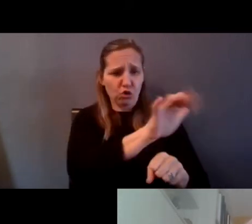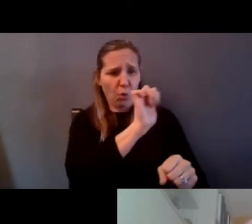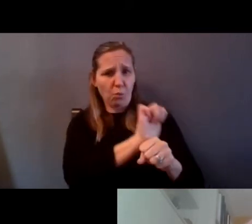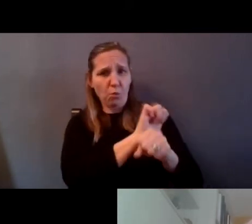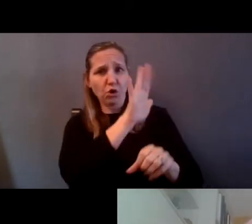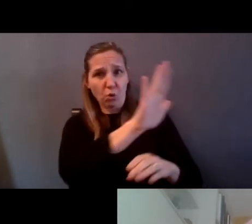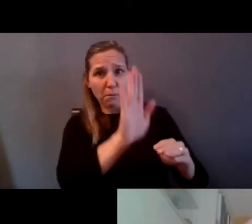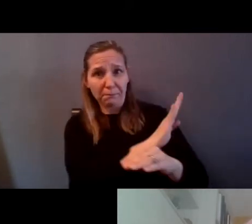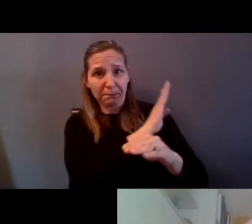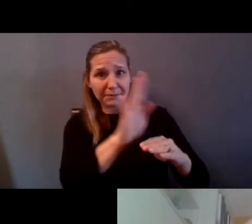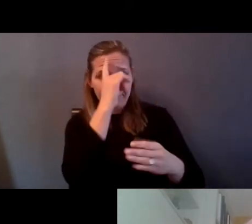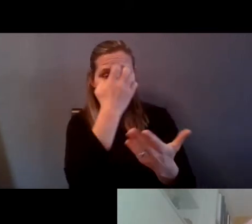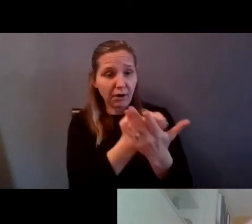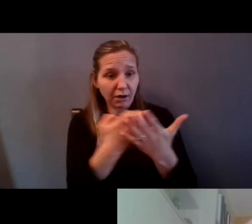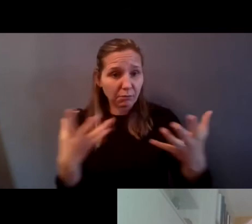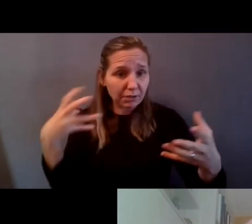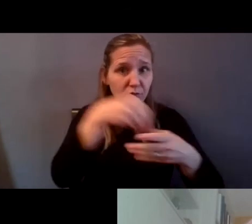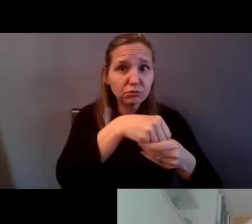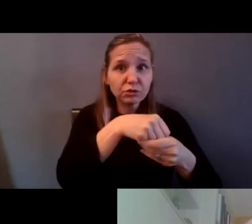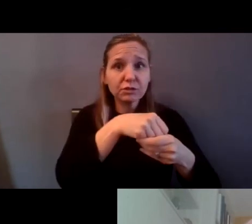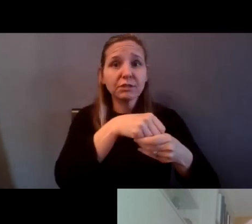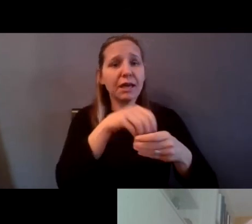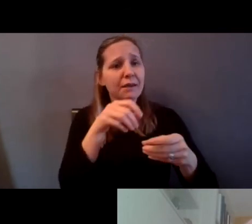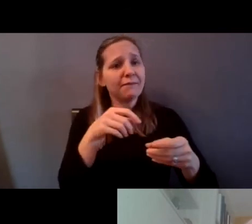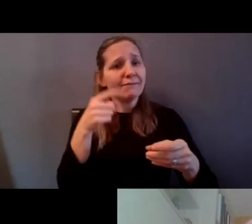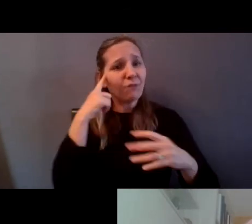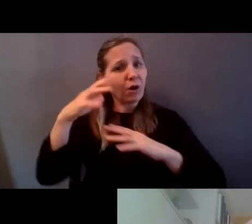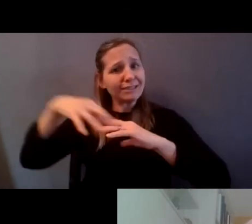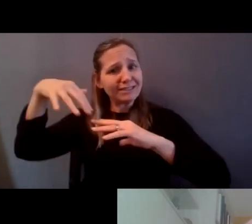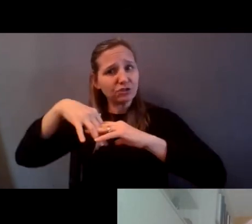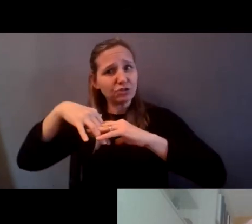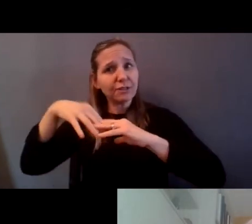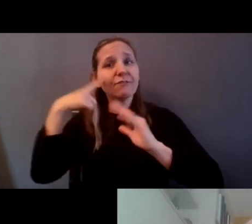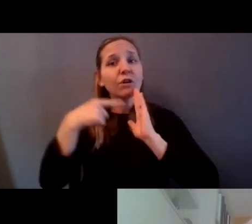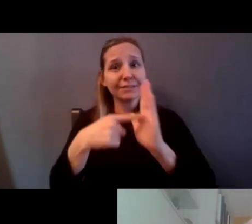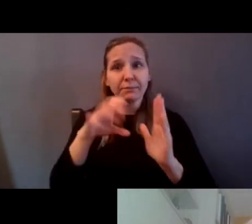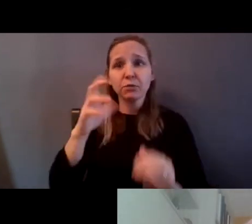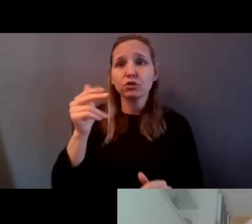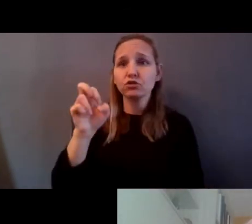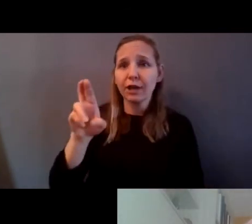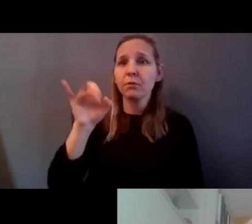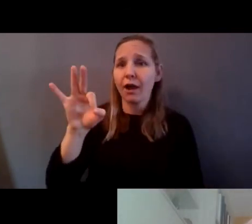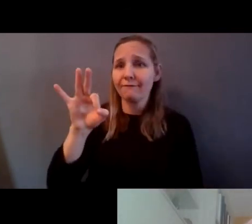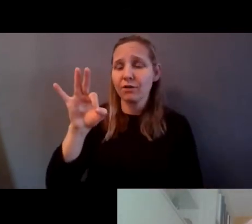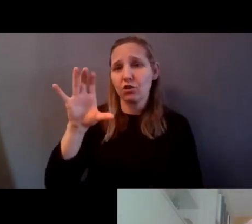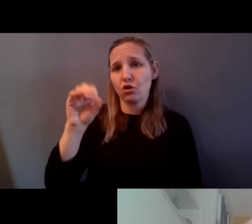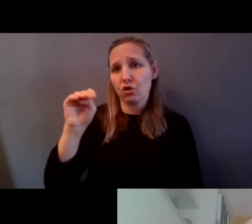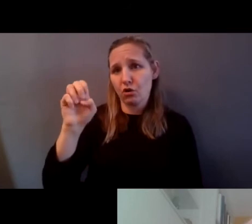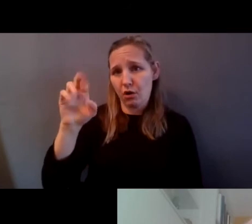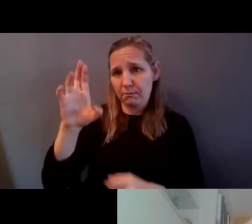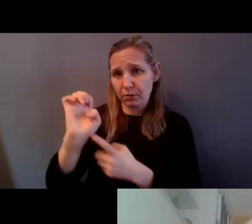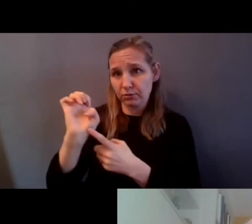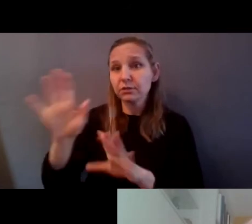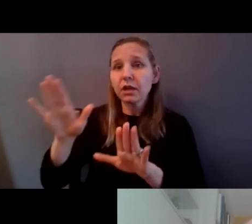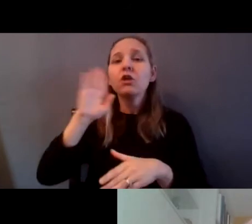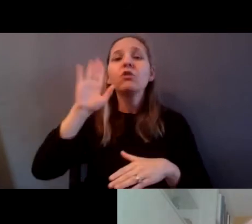for economic inclusion of Indigenous businesses, such as through the Chamber of Commerce. We're seeing examples across